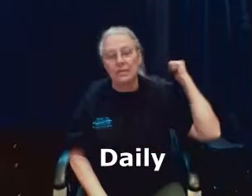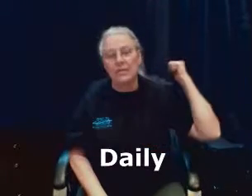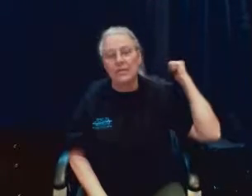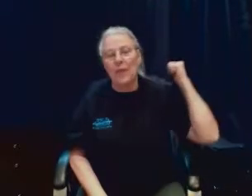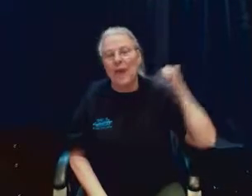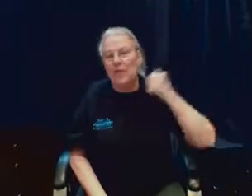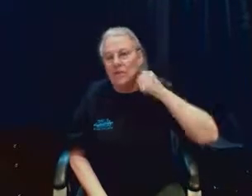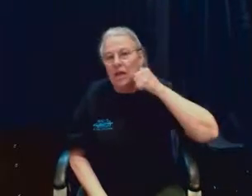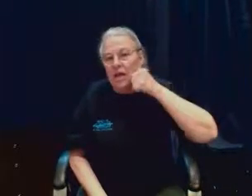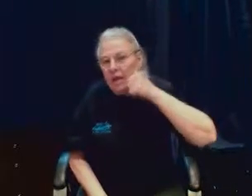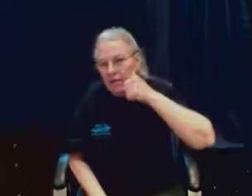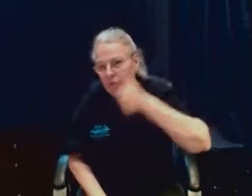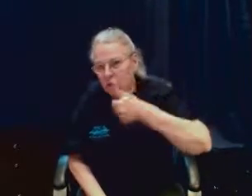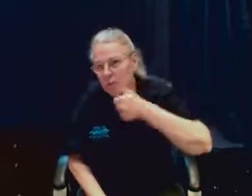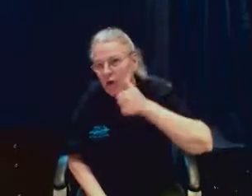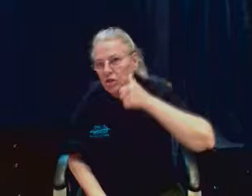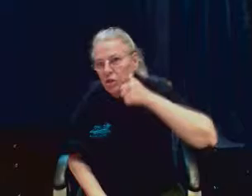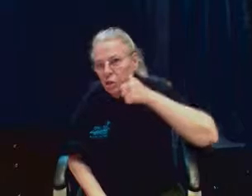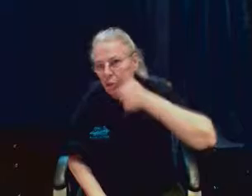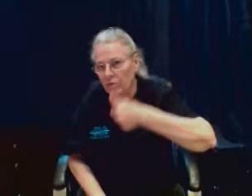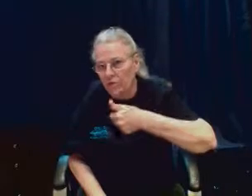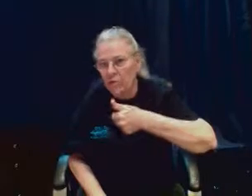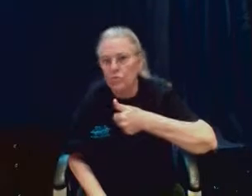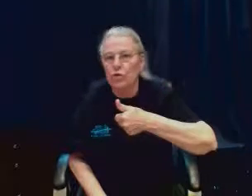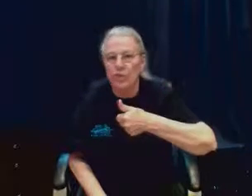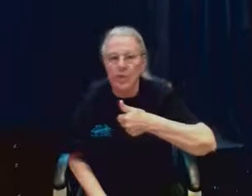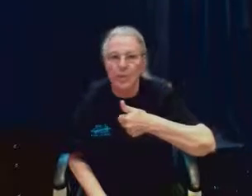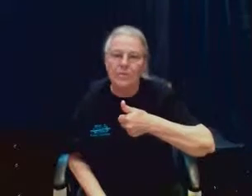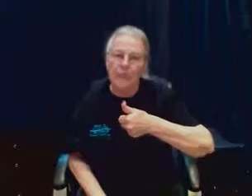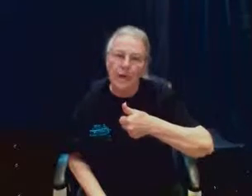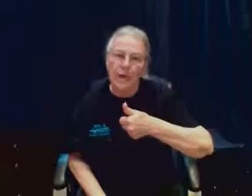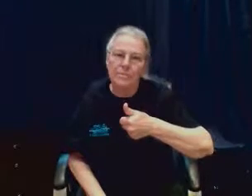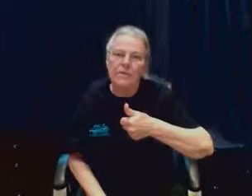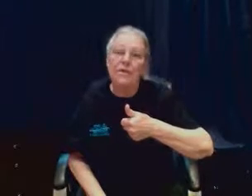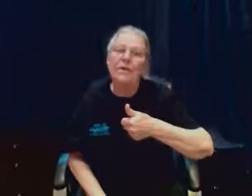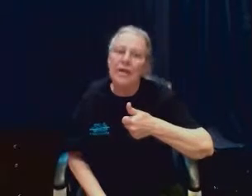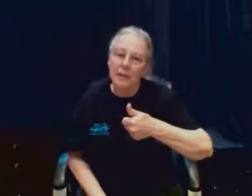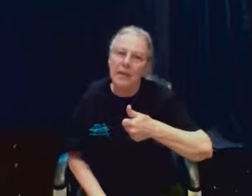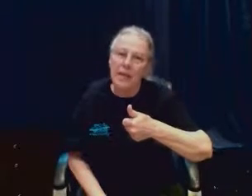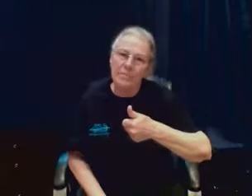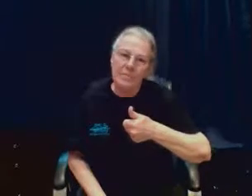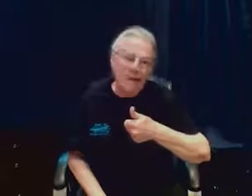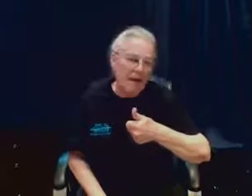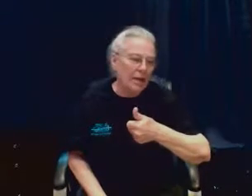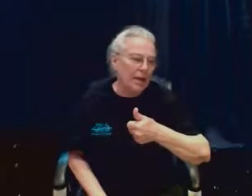is the past. If you brush it toward the future a couple times, it becomes daily.